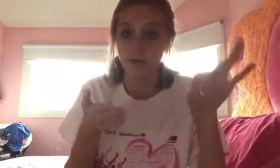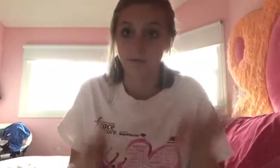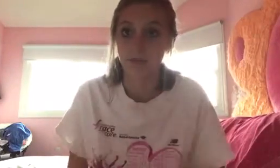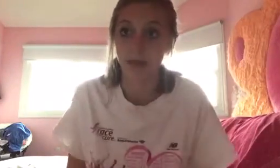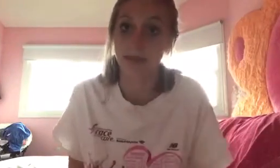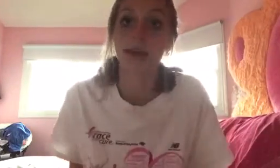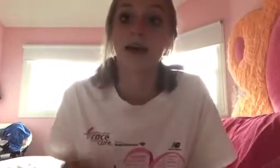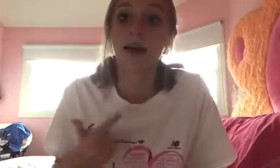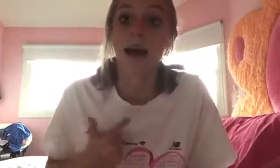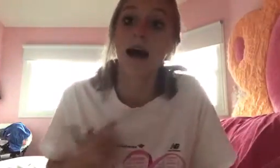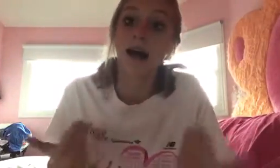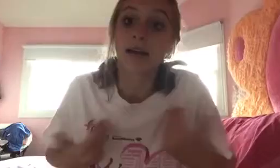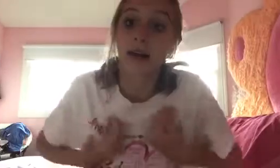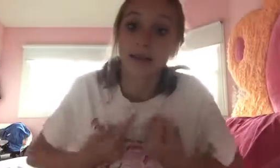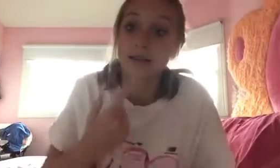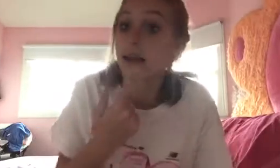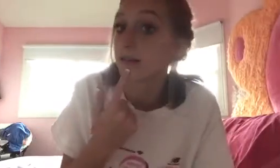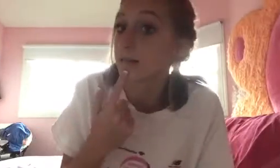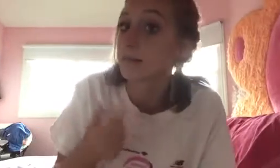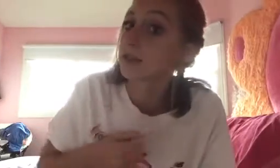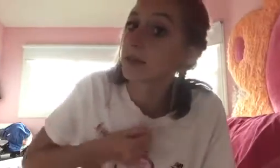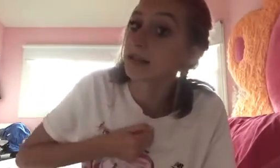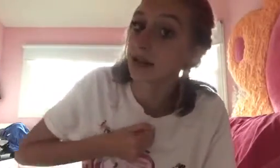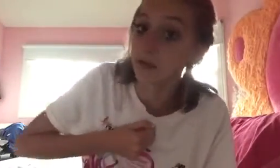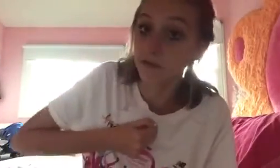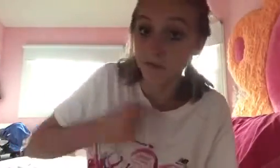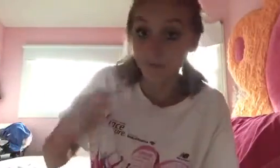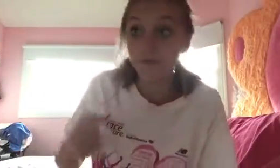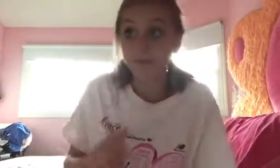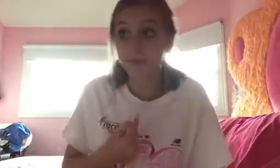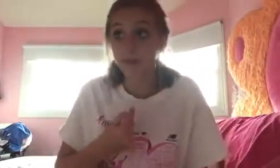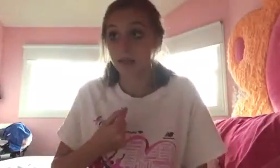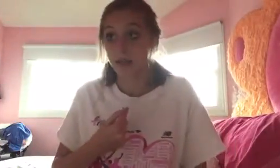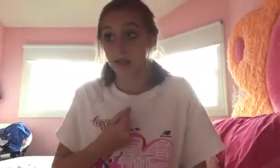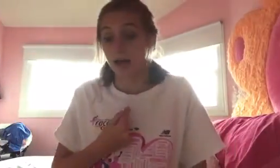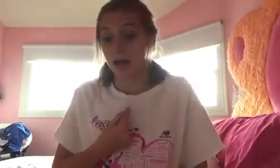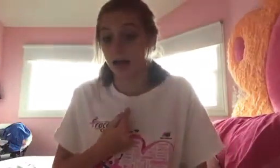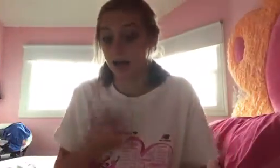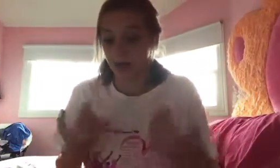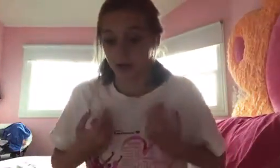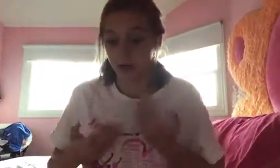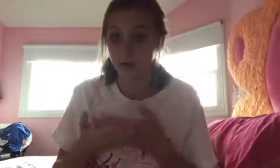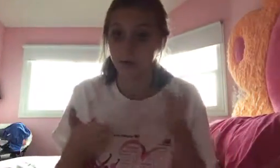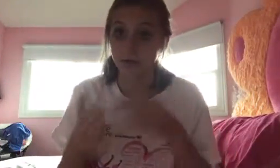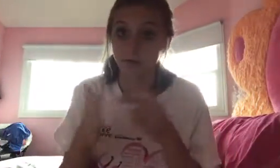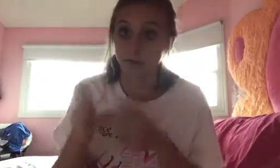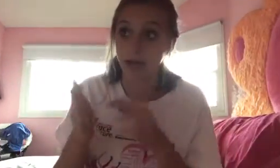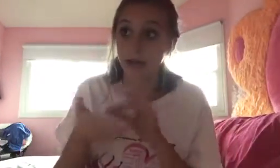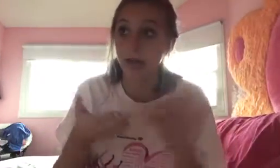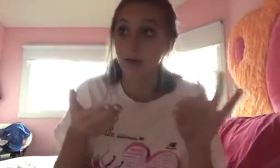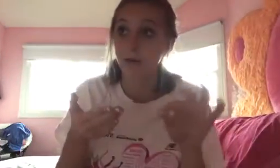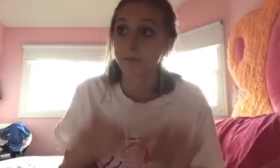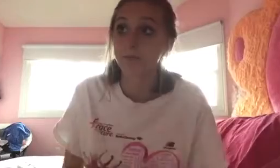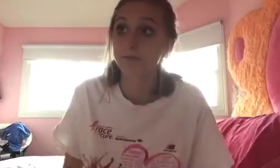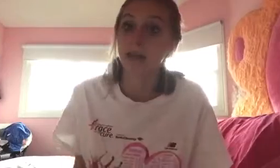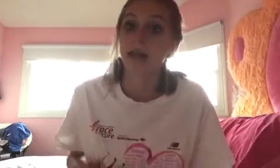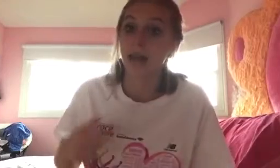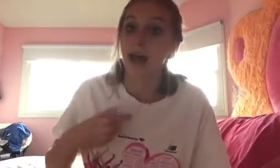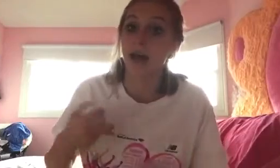them. And then I gotta tell him to myself. I got new rules, I count them, and I